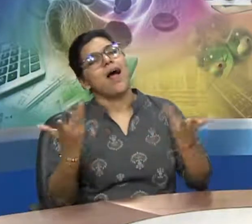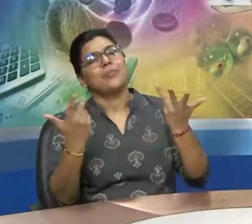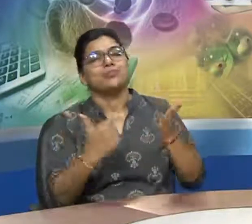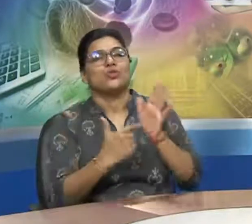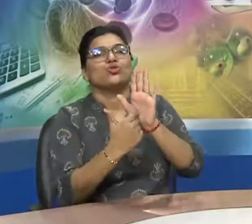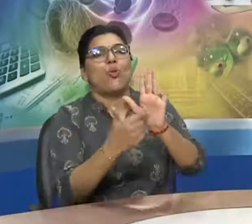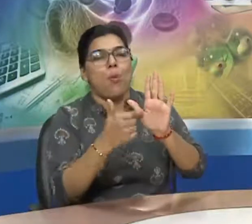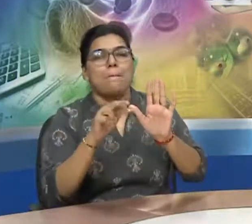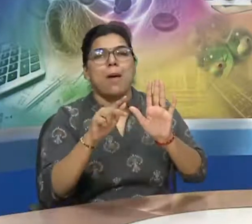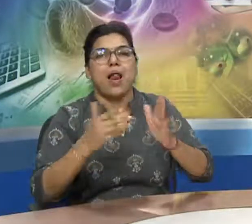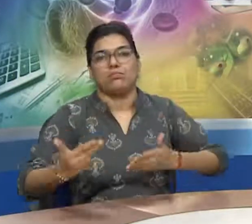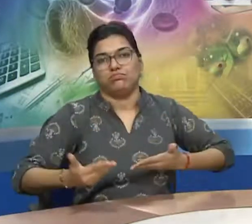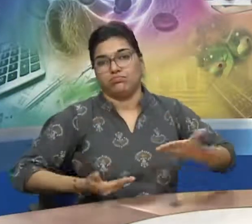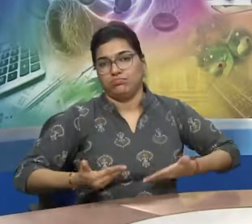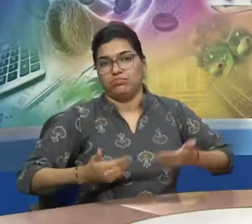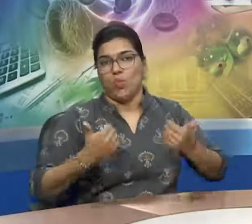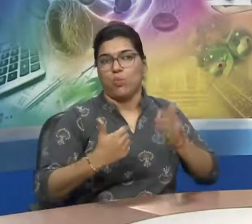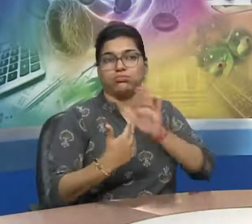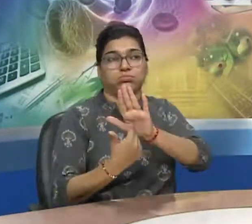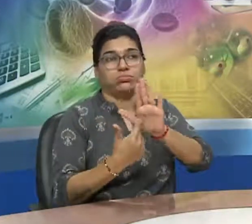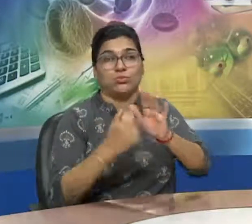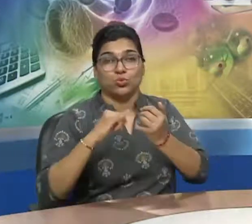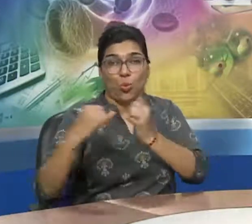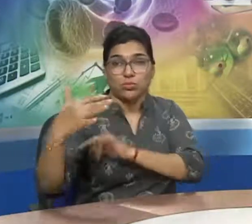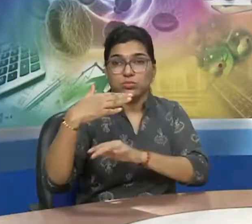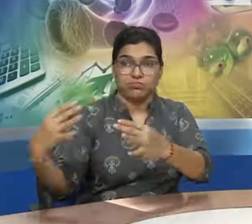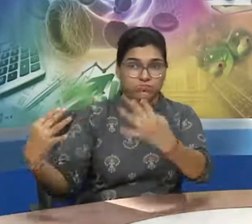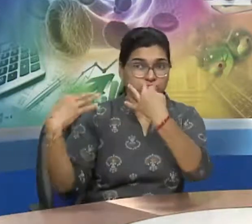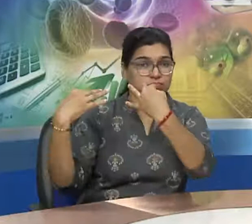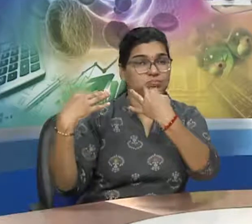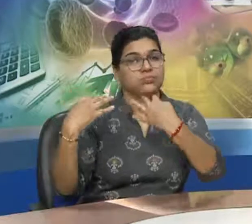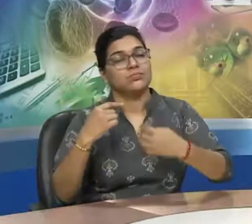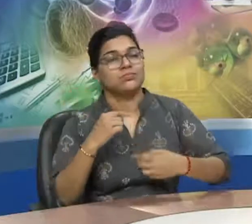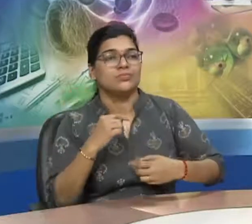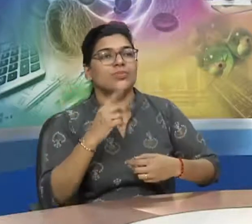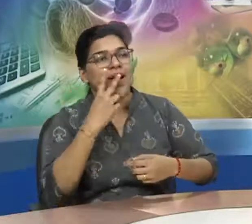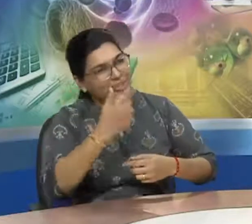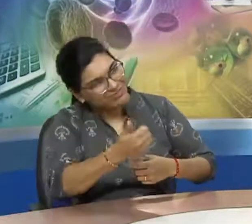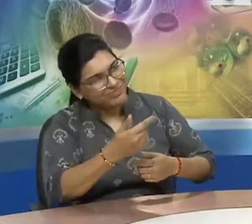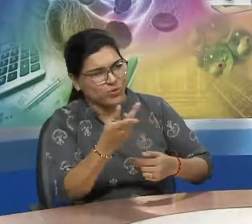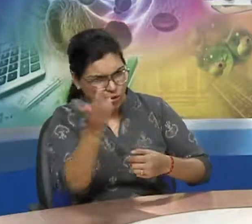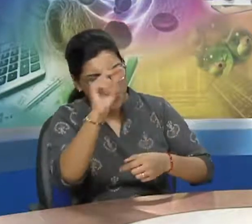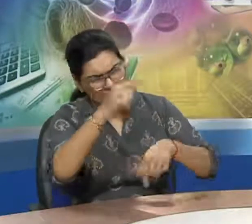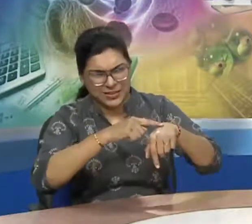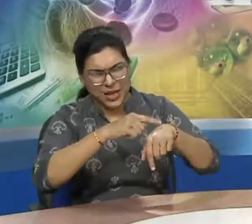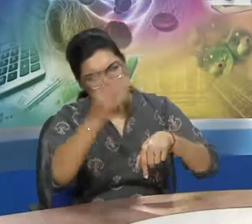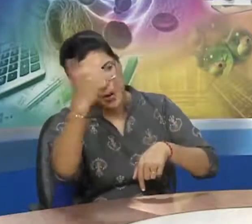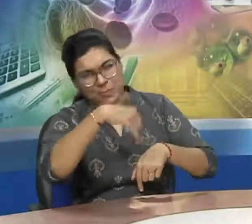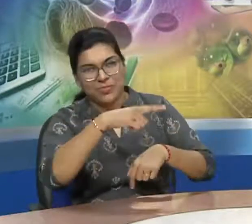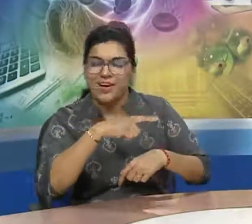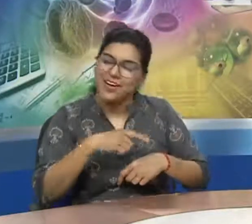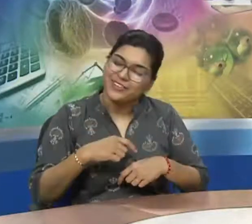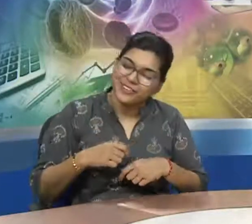then they don't really mean it. They only say it to be polite.